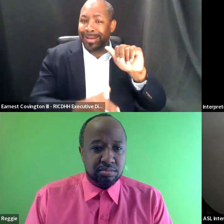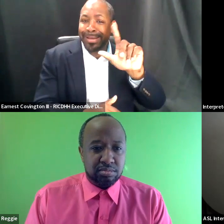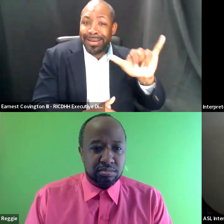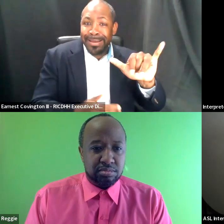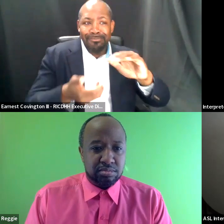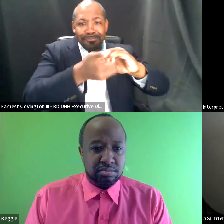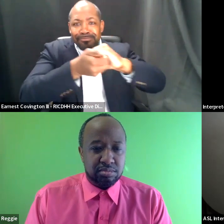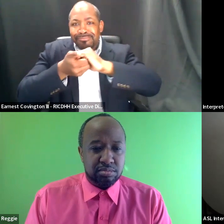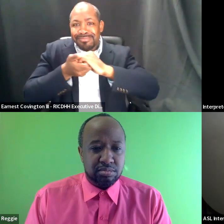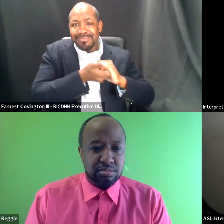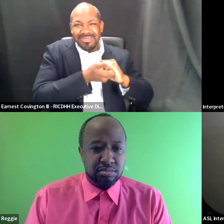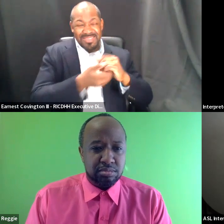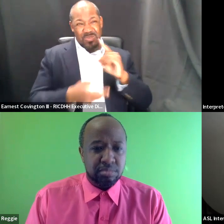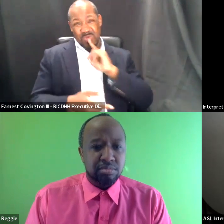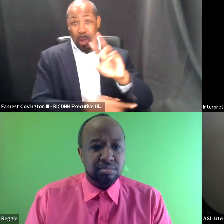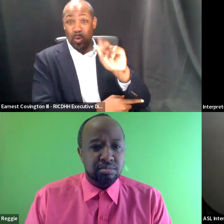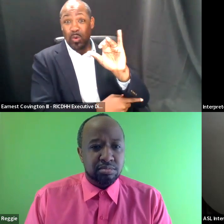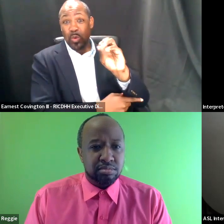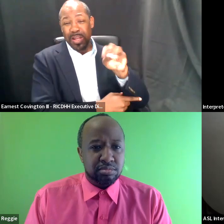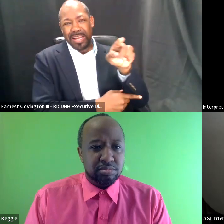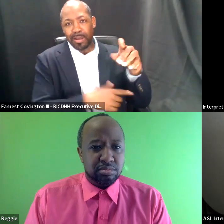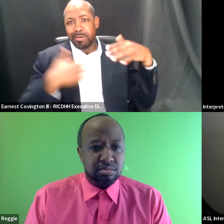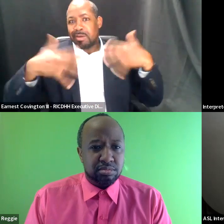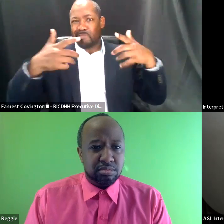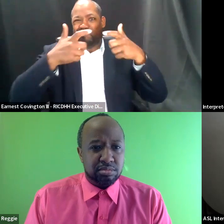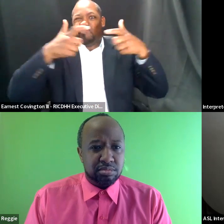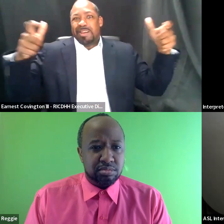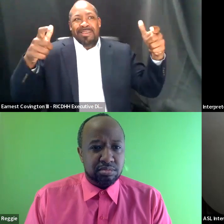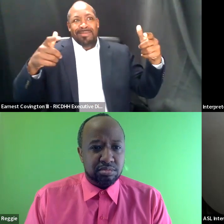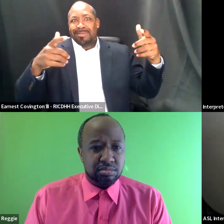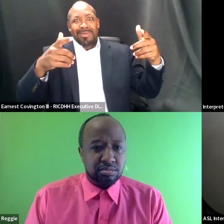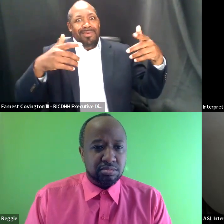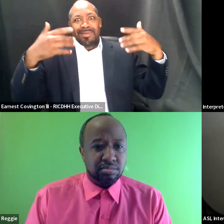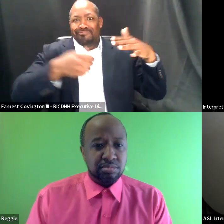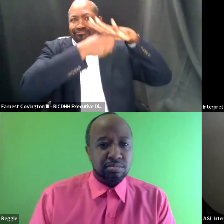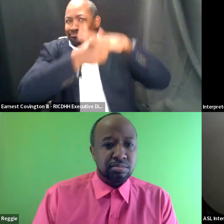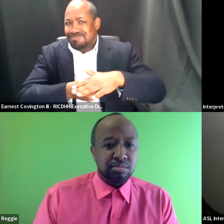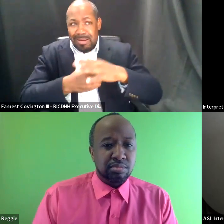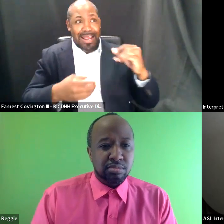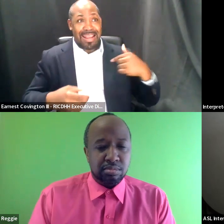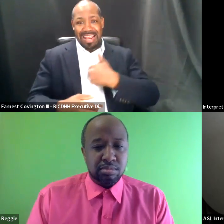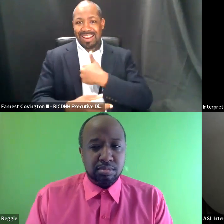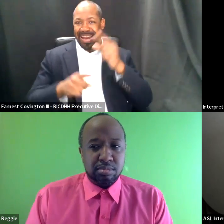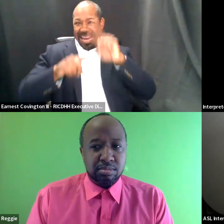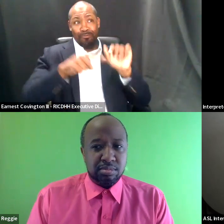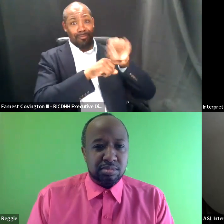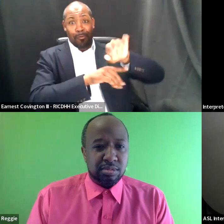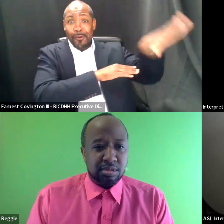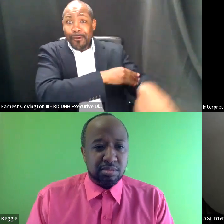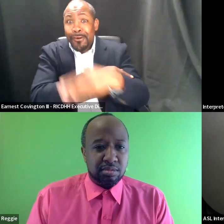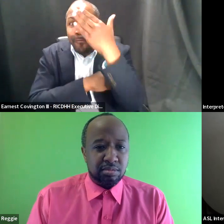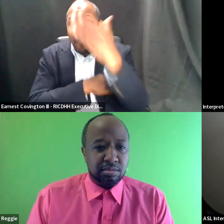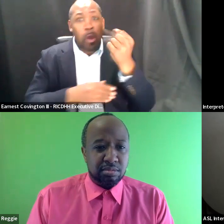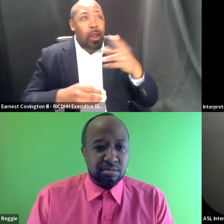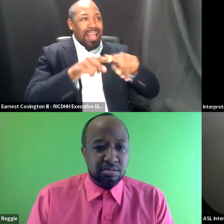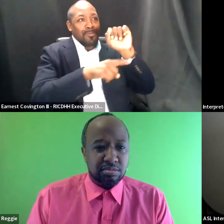it or developing those allyships, right? But I mean, racism is huge